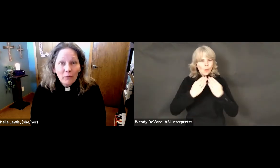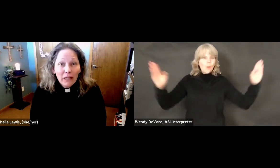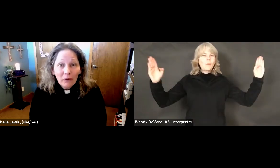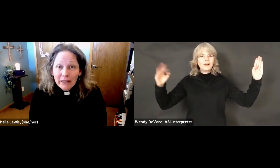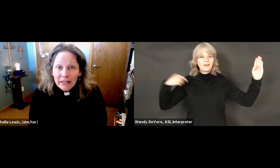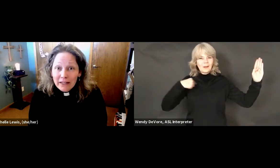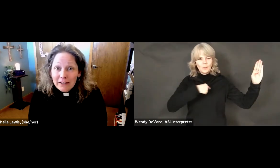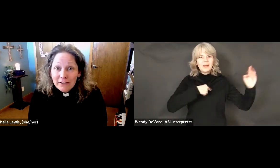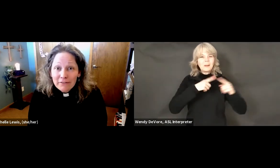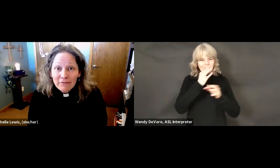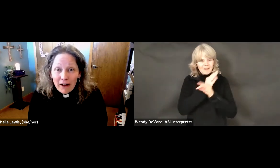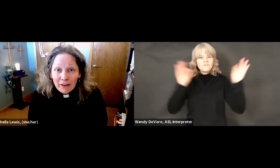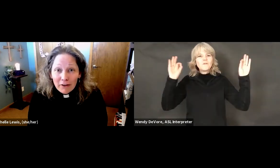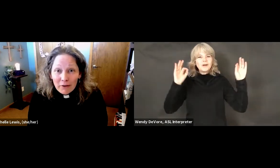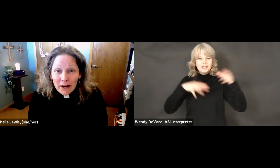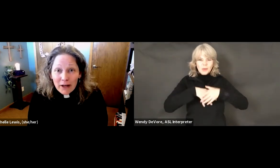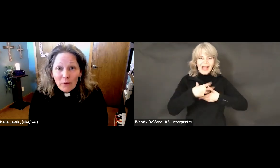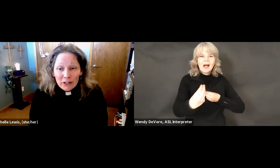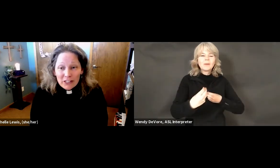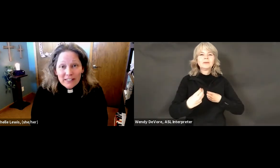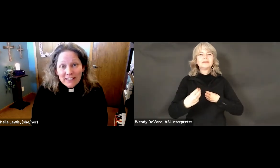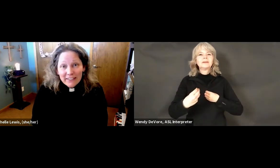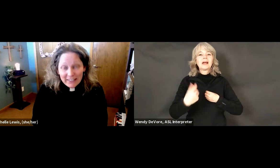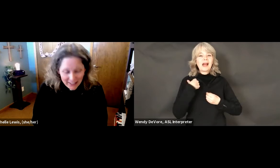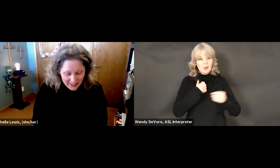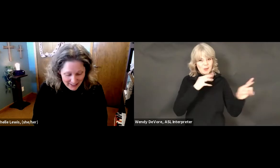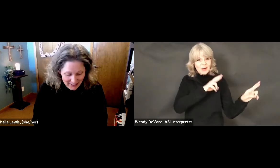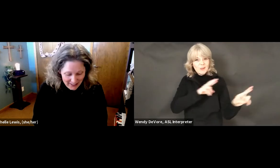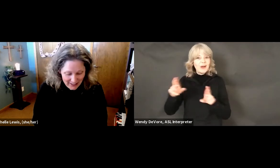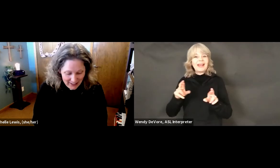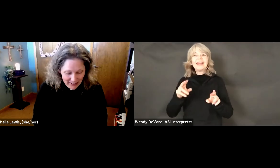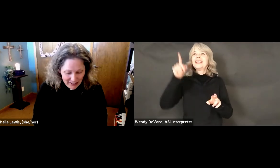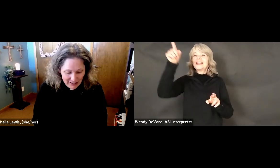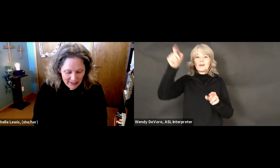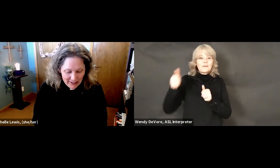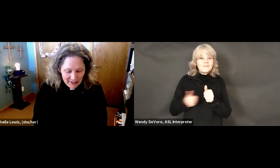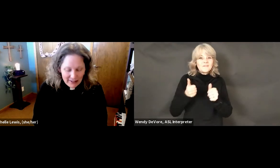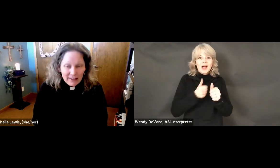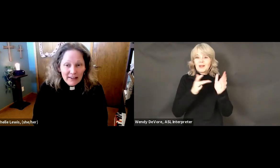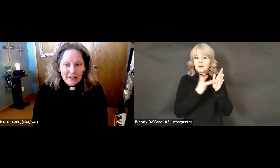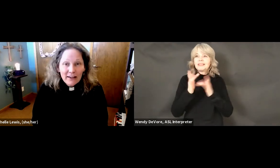Are we ready to follow where Jesus leads us?